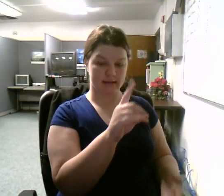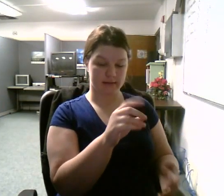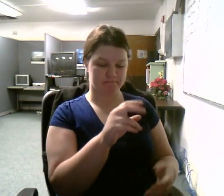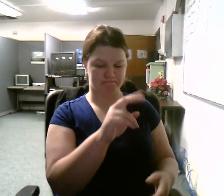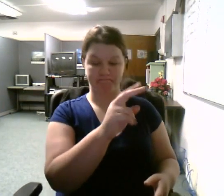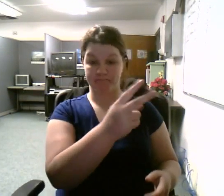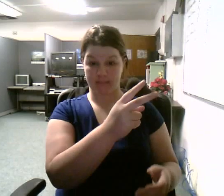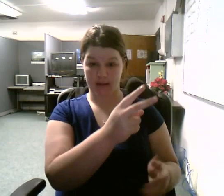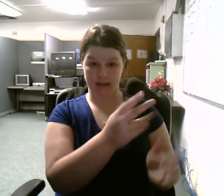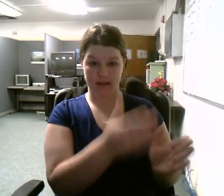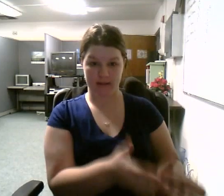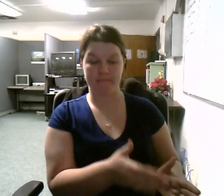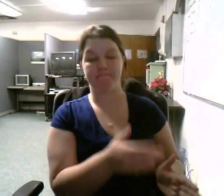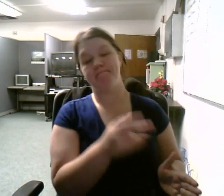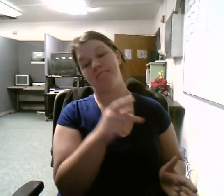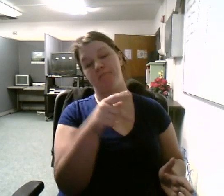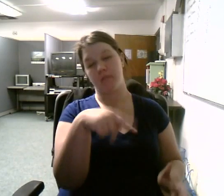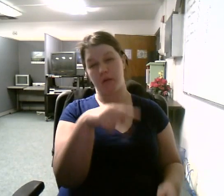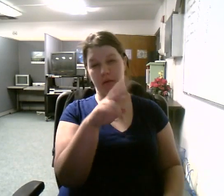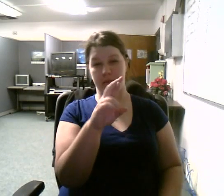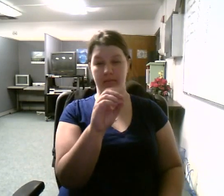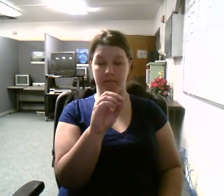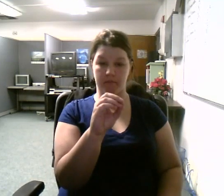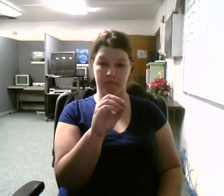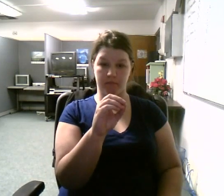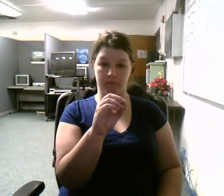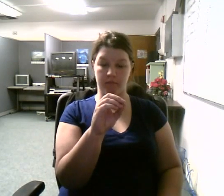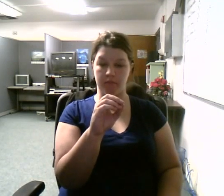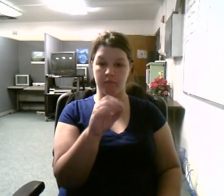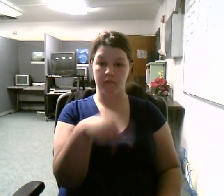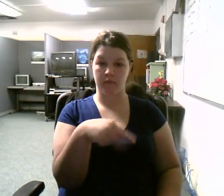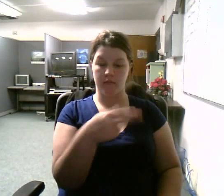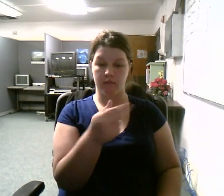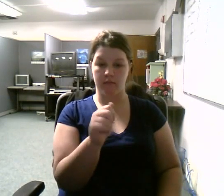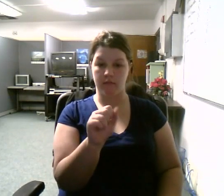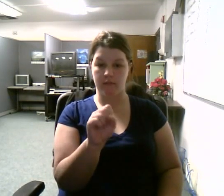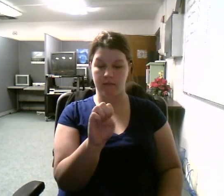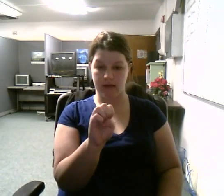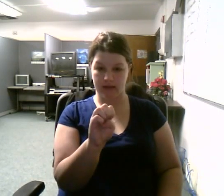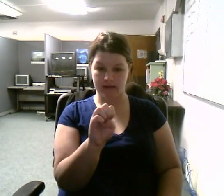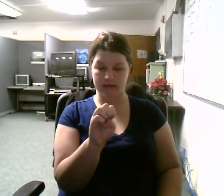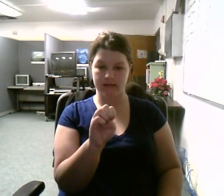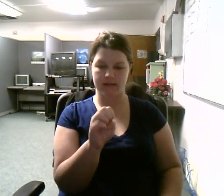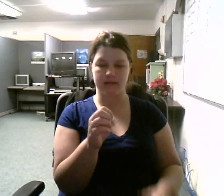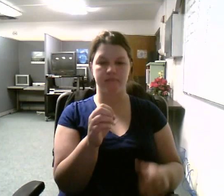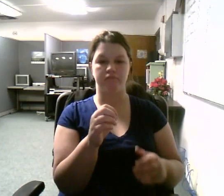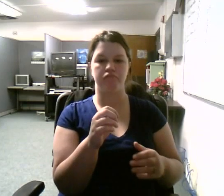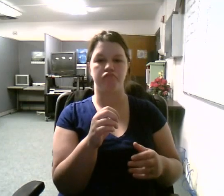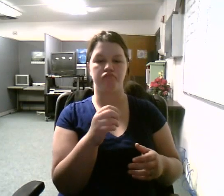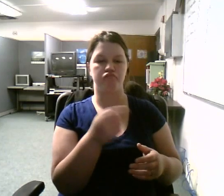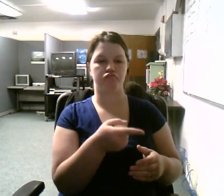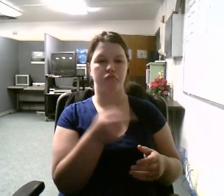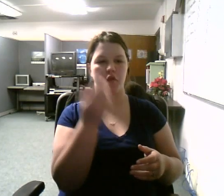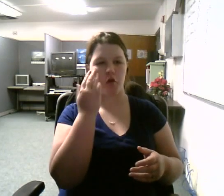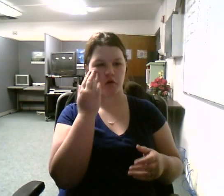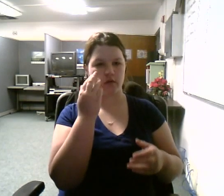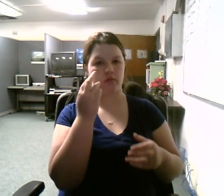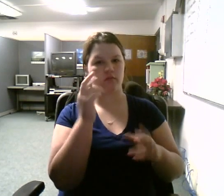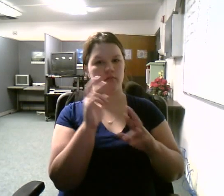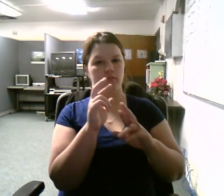is prophase. A cell gets the idea that it's time to divide. First, it has to get everything ready. You need to